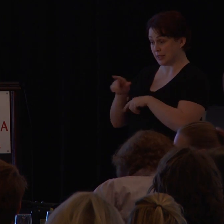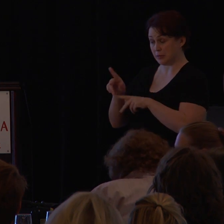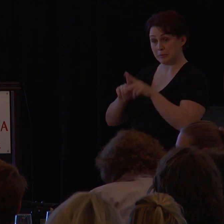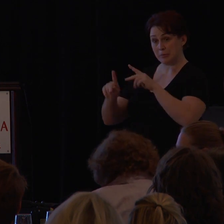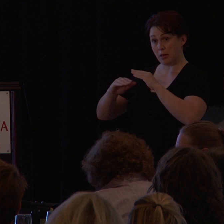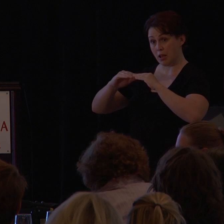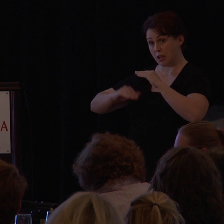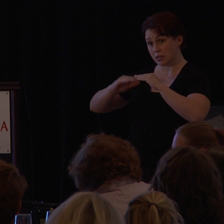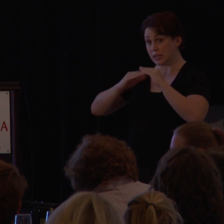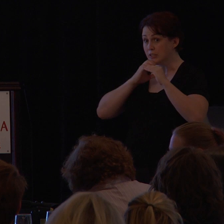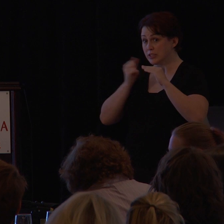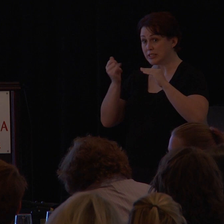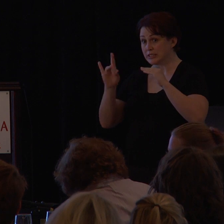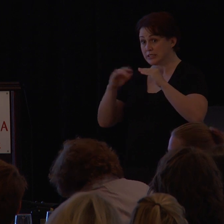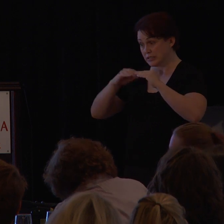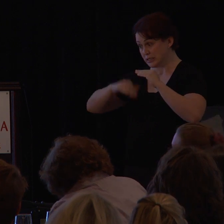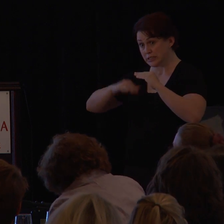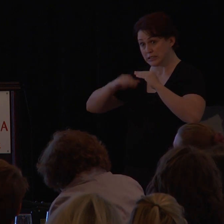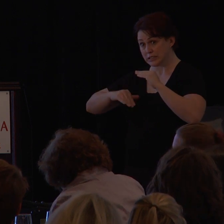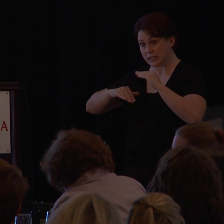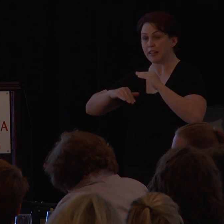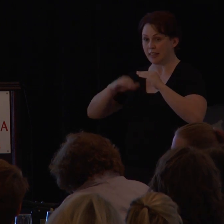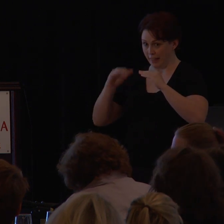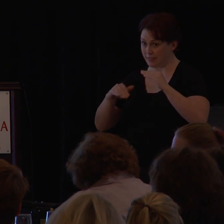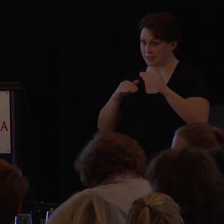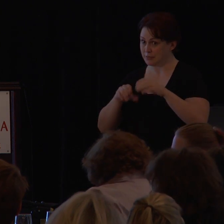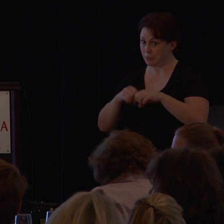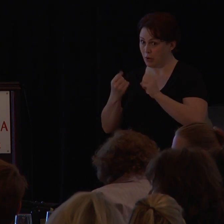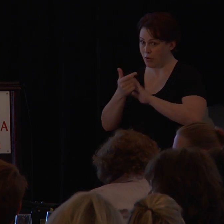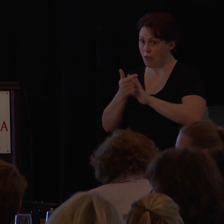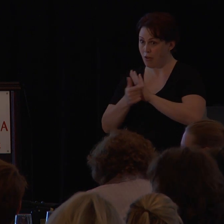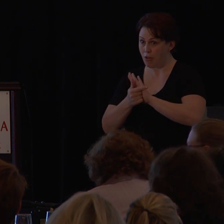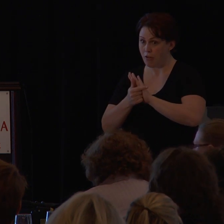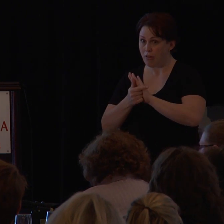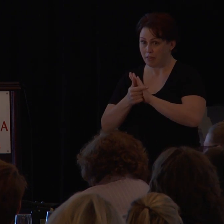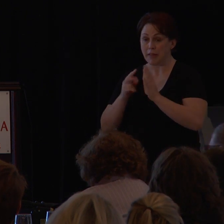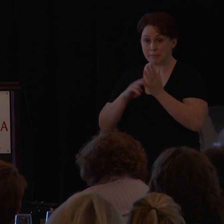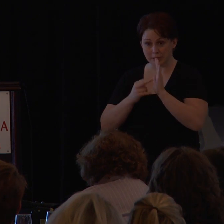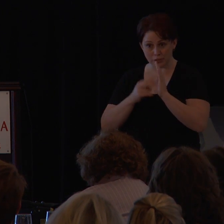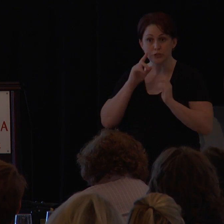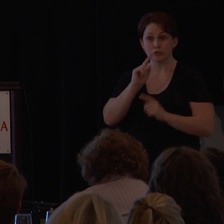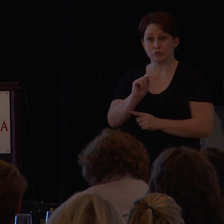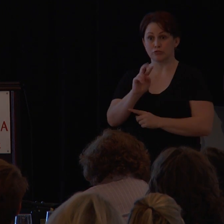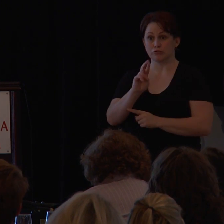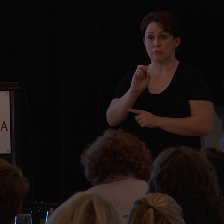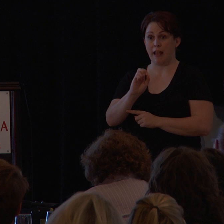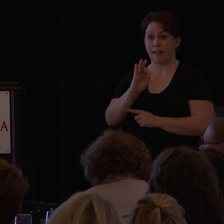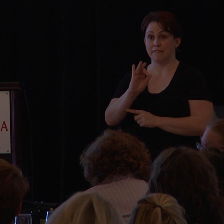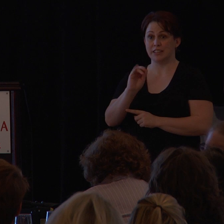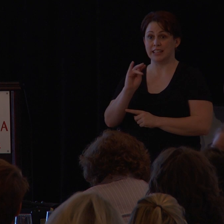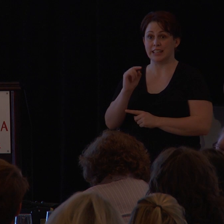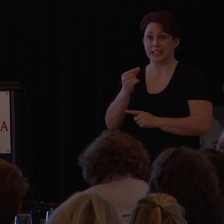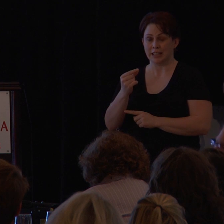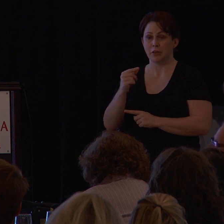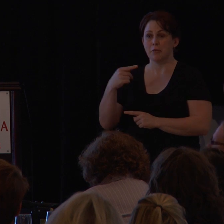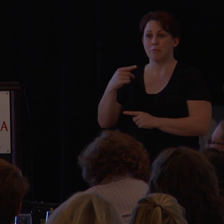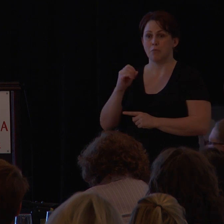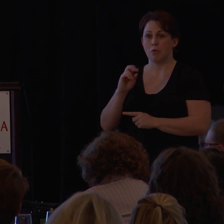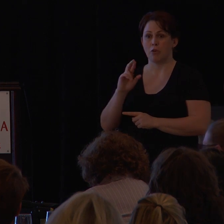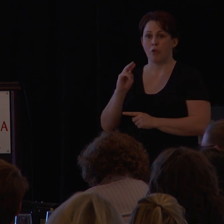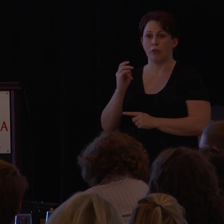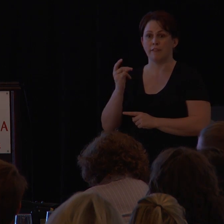was actually a criminal code offense, that you were trafficking in pornography or child pornography, which was quite shocking